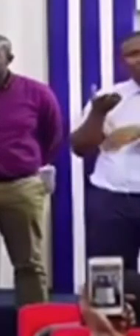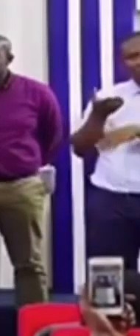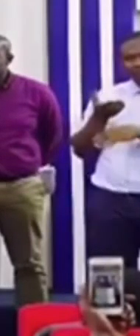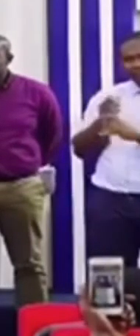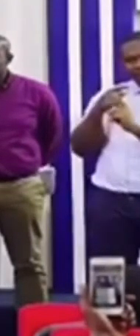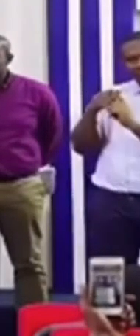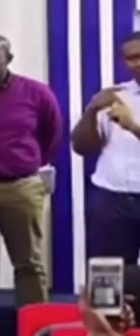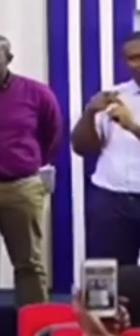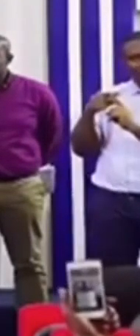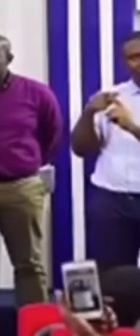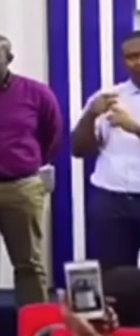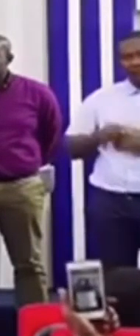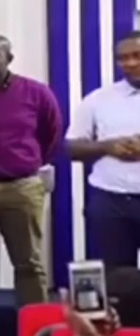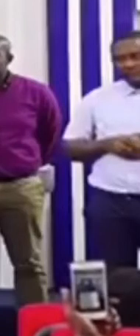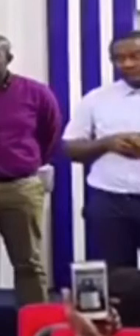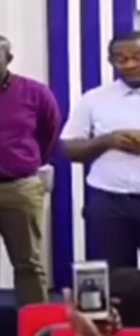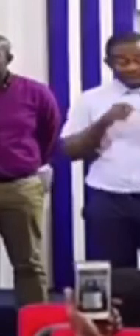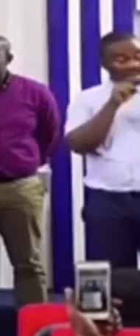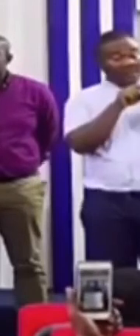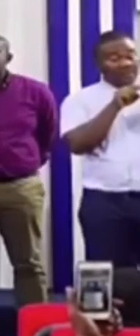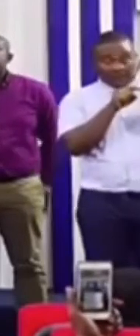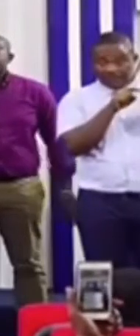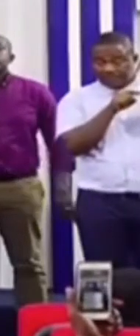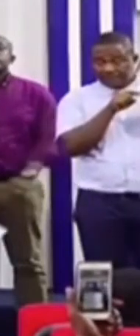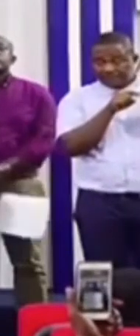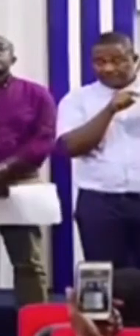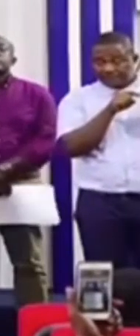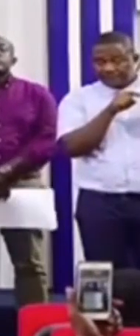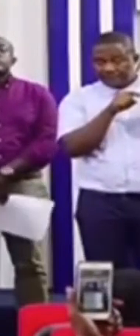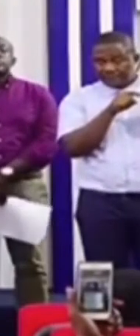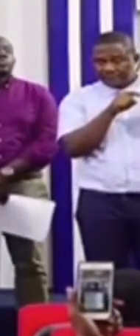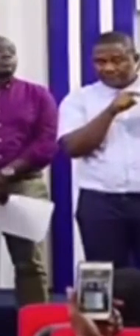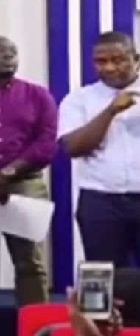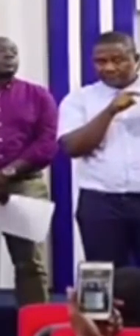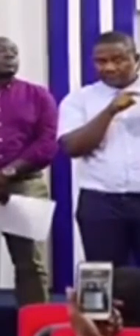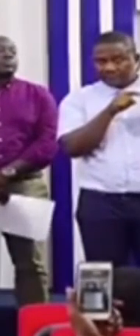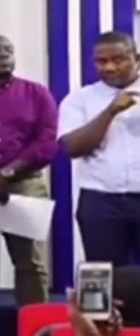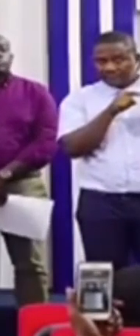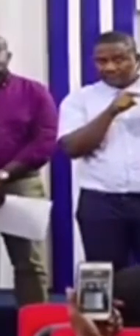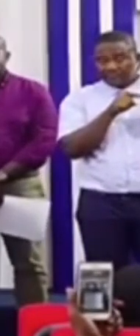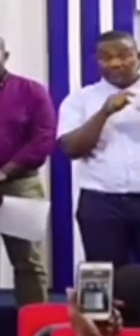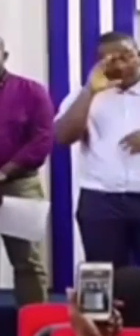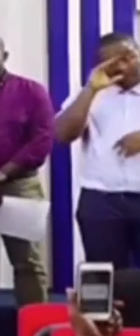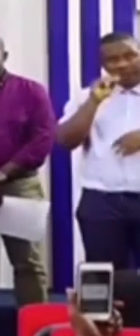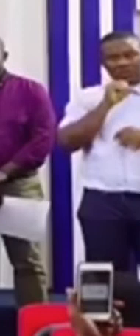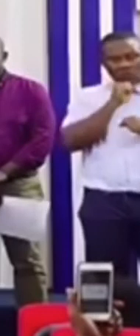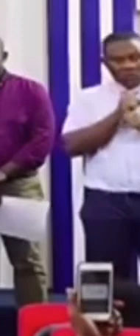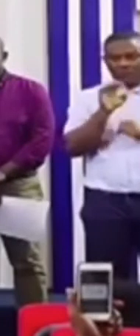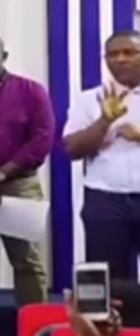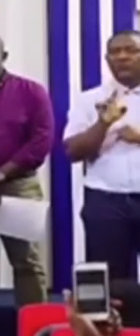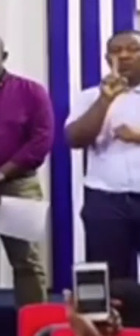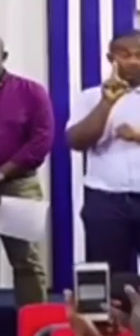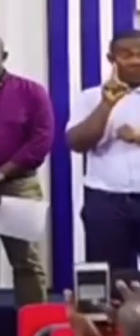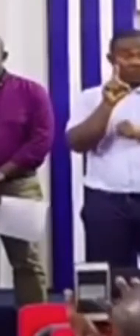positive. The second case was a 41-year-old Ghanaian male. He reported